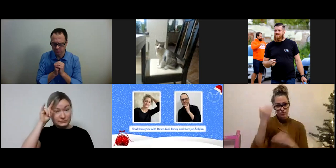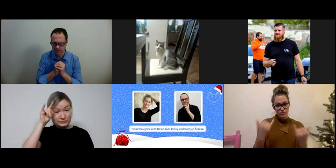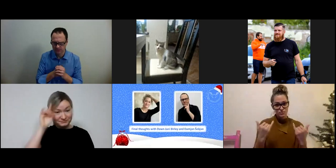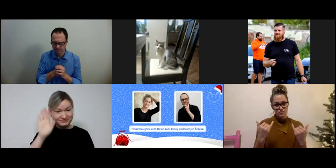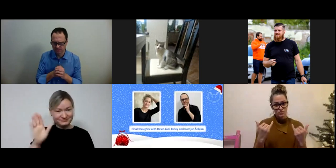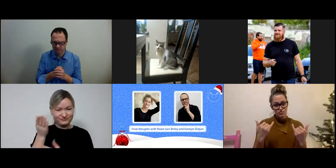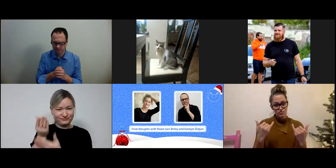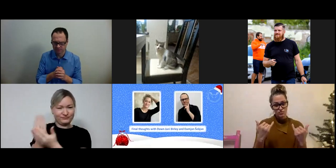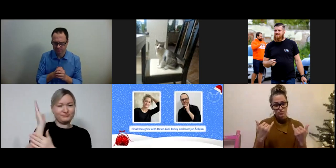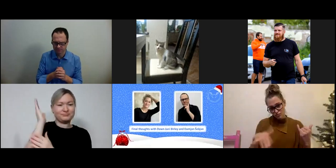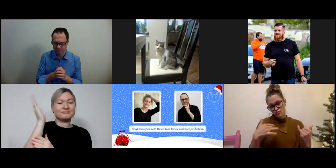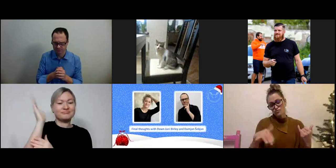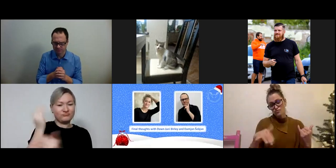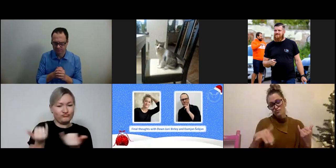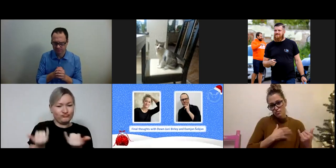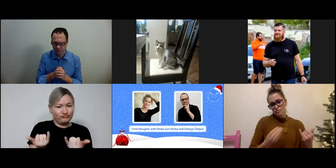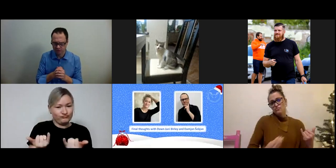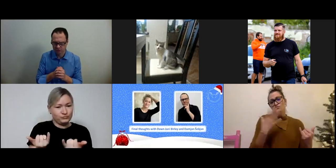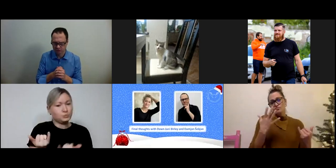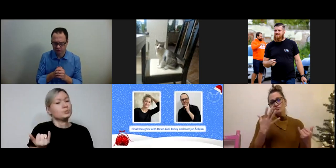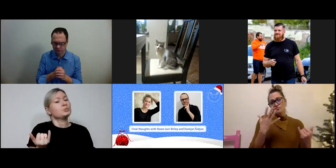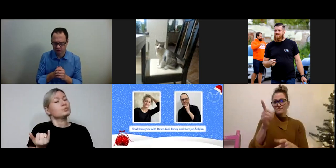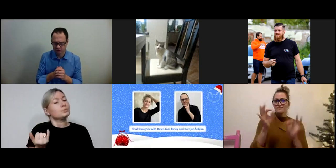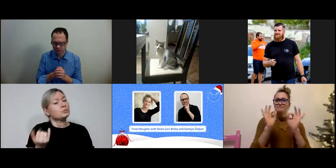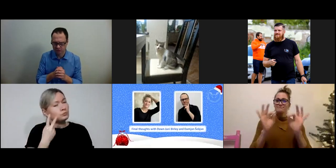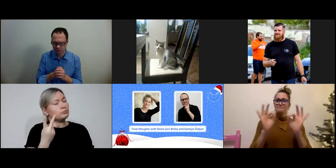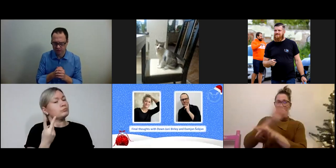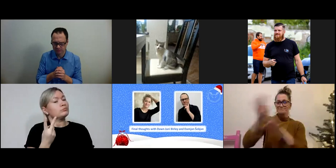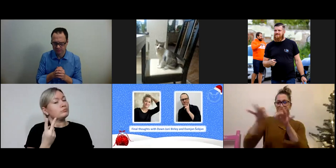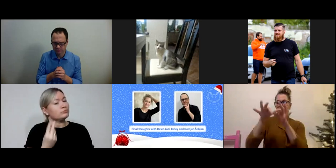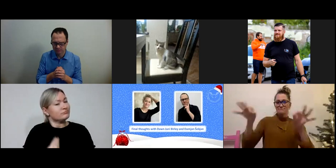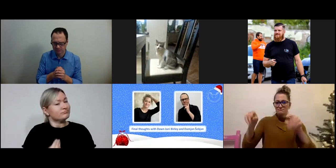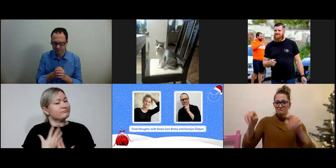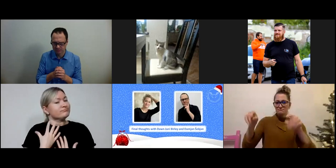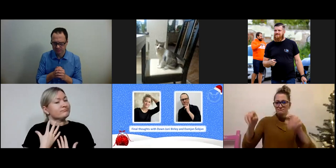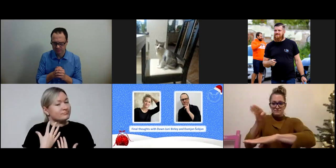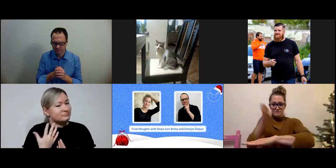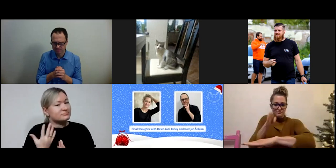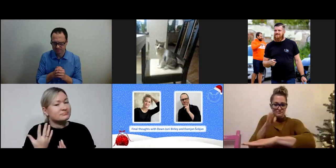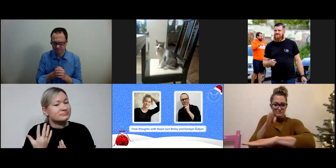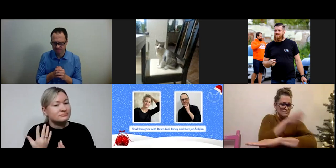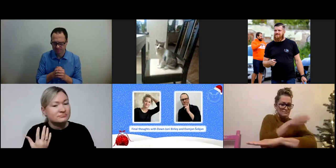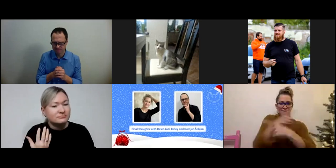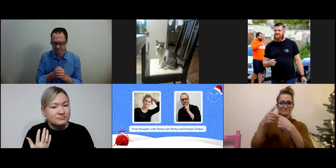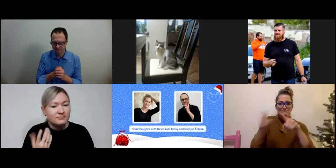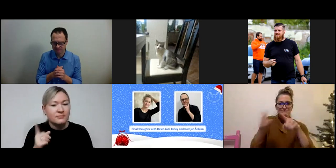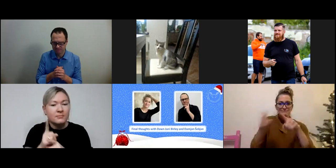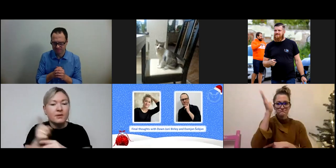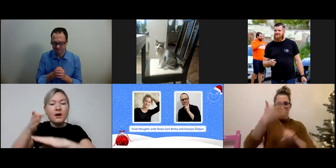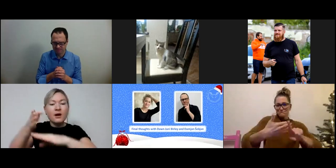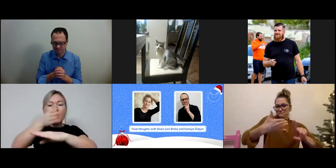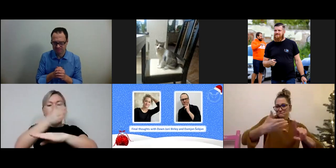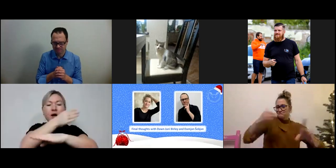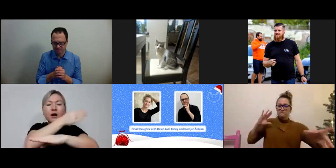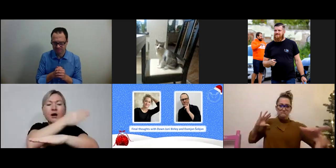And ending off with Miha's presentation was so inspiring. It was a beautiful way to end